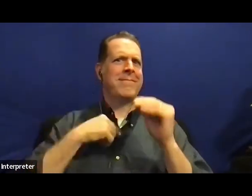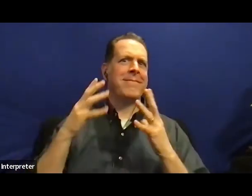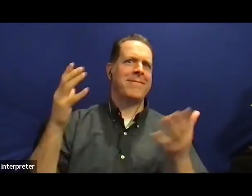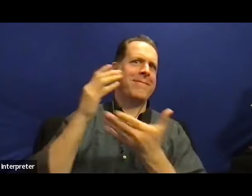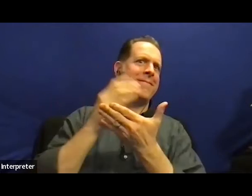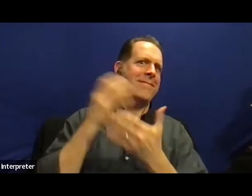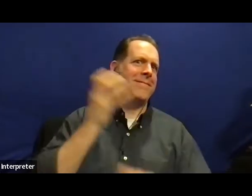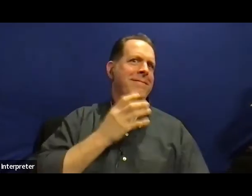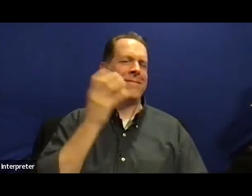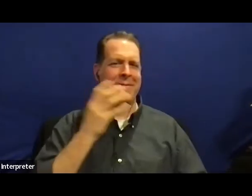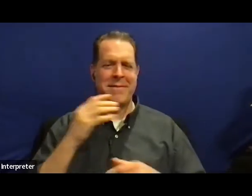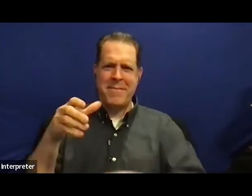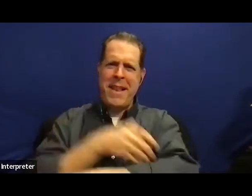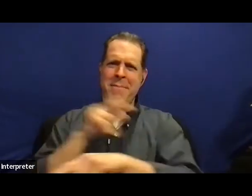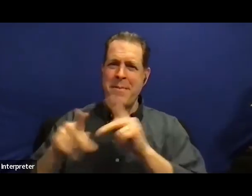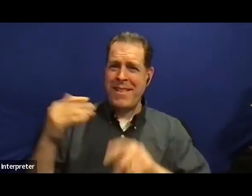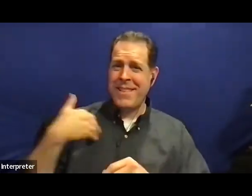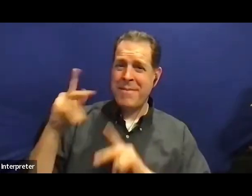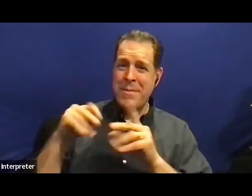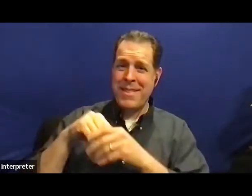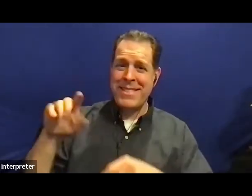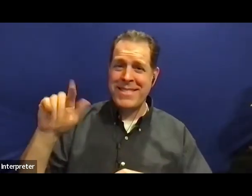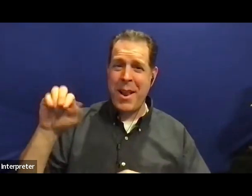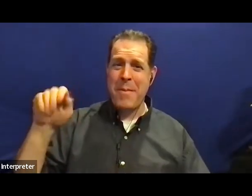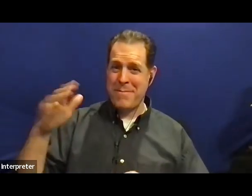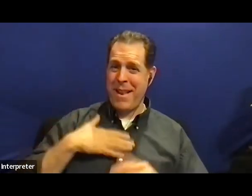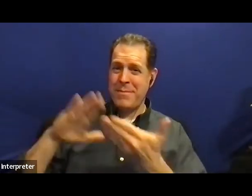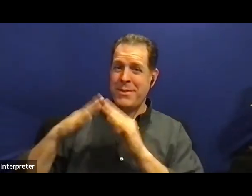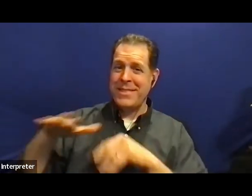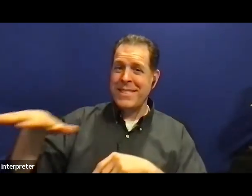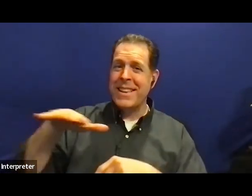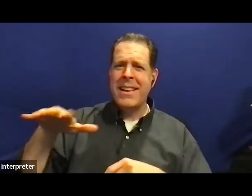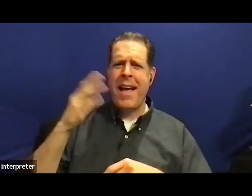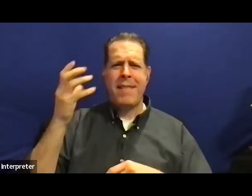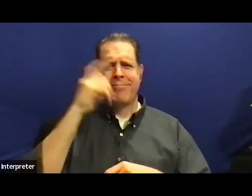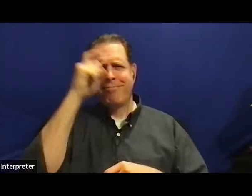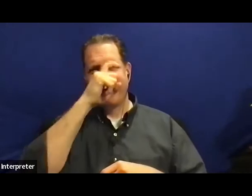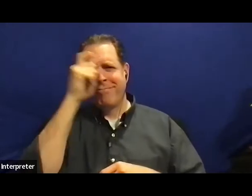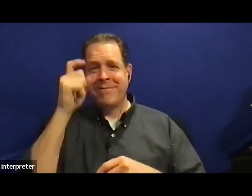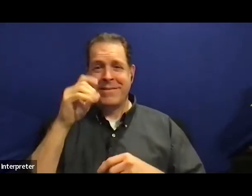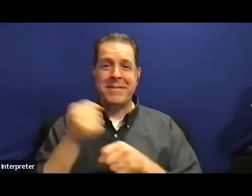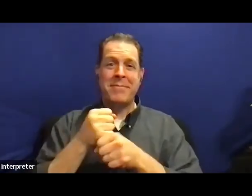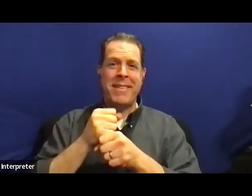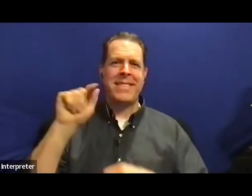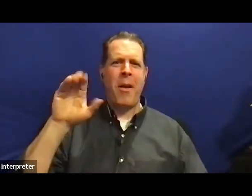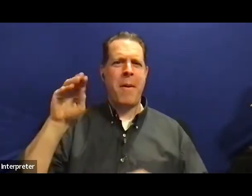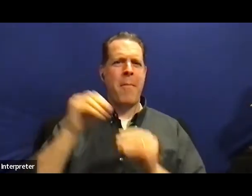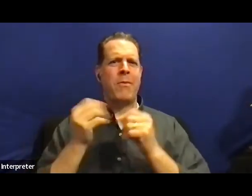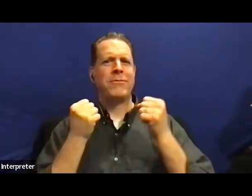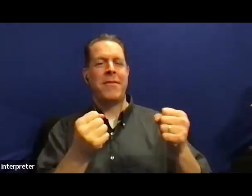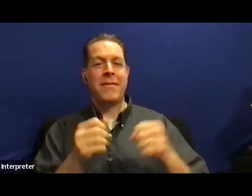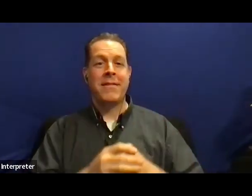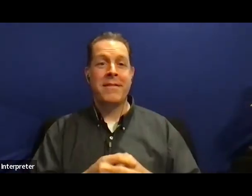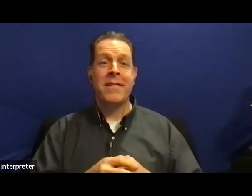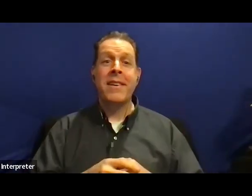of the people. The young people of Tacoma, who I call my community, have incredible wisdom that make Tacoma stronger. Should people